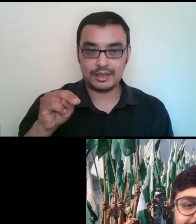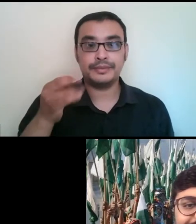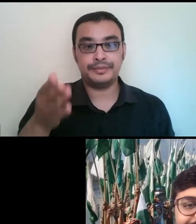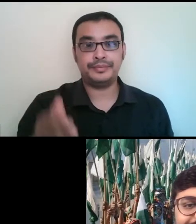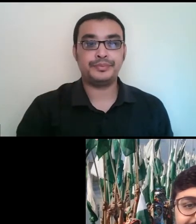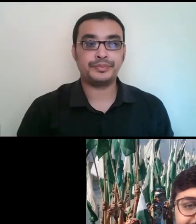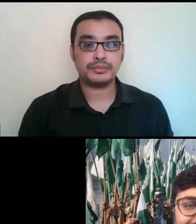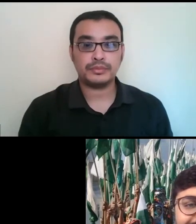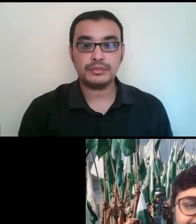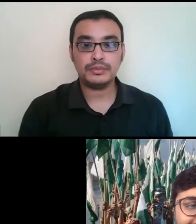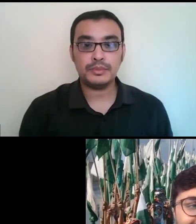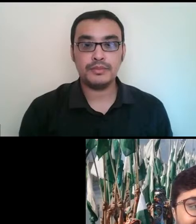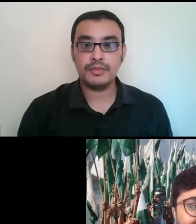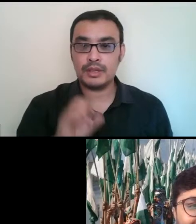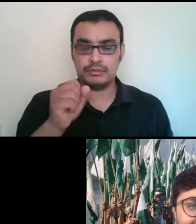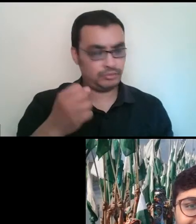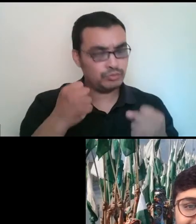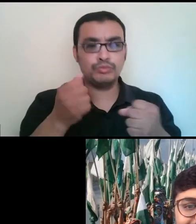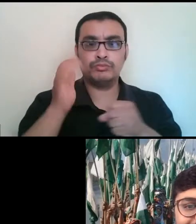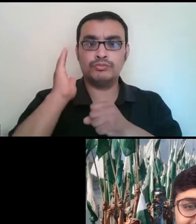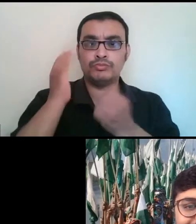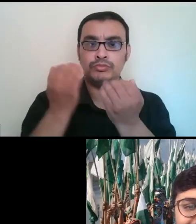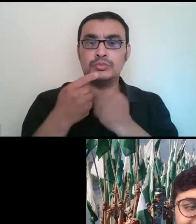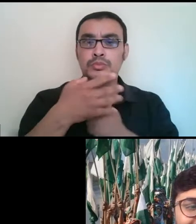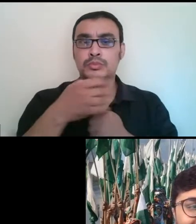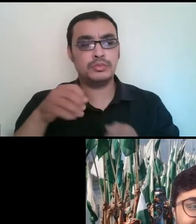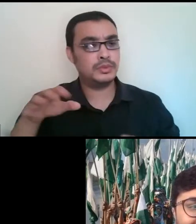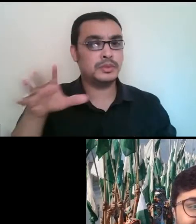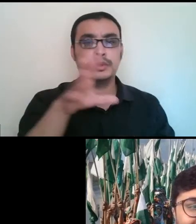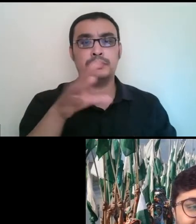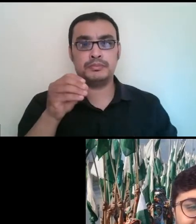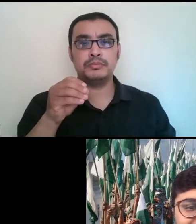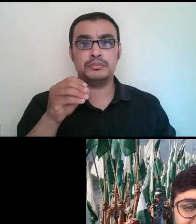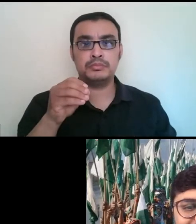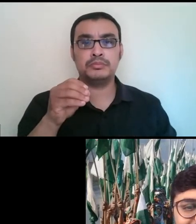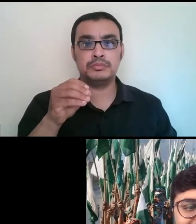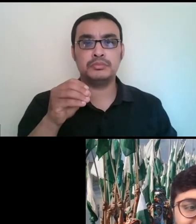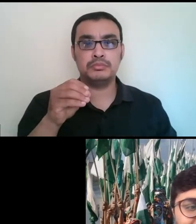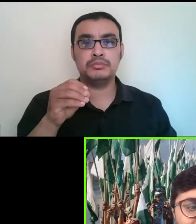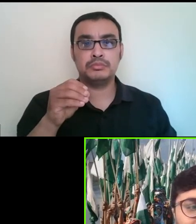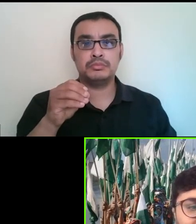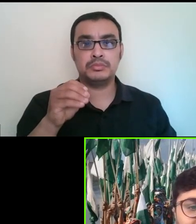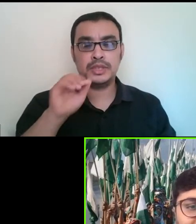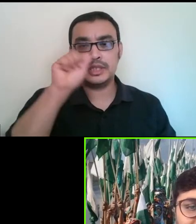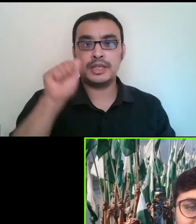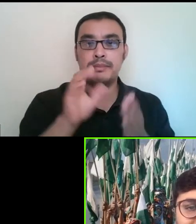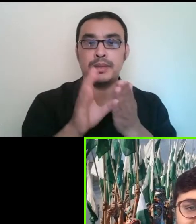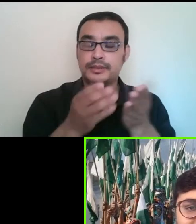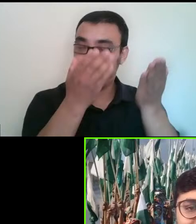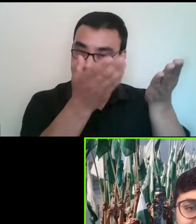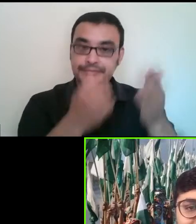deliver your strong and powerful speech to all youth of Asia, yeah?